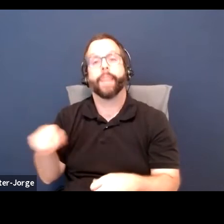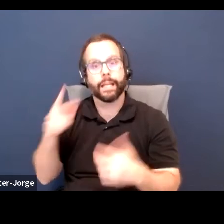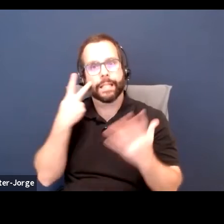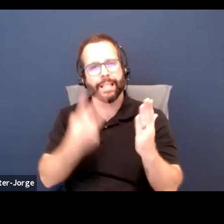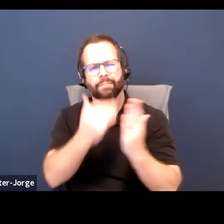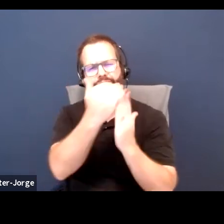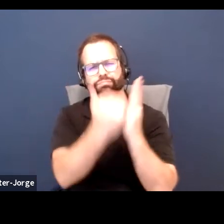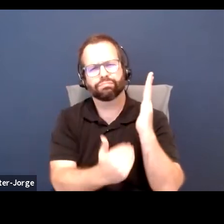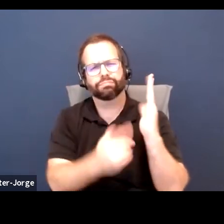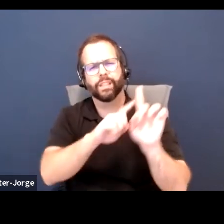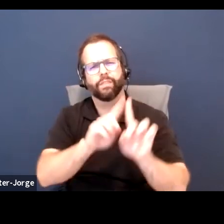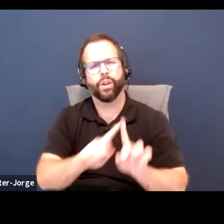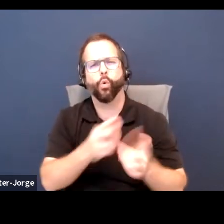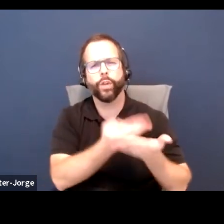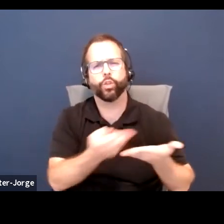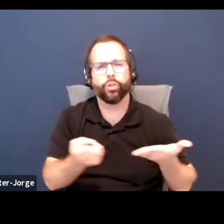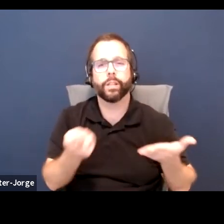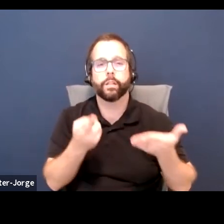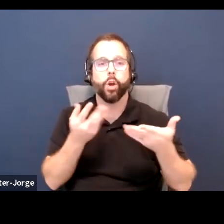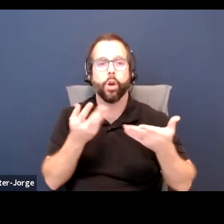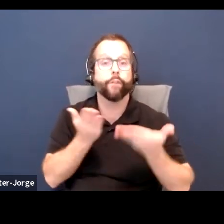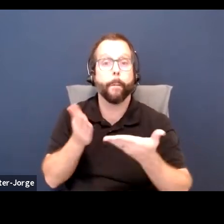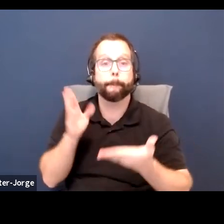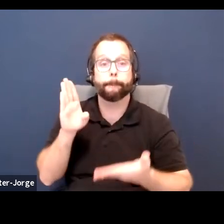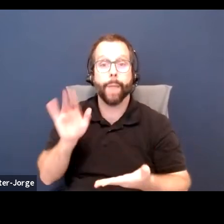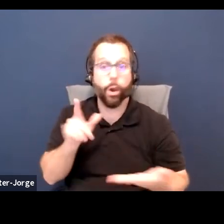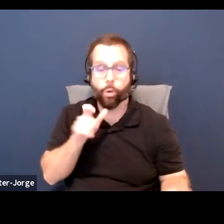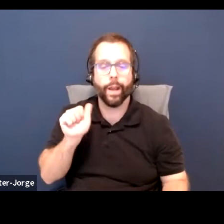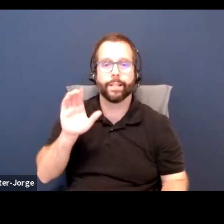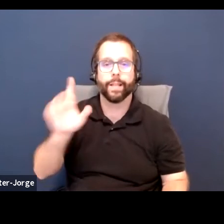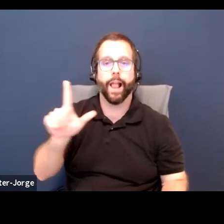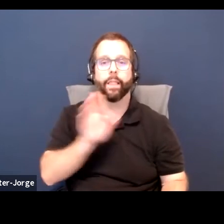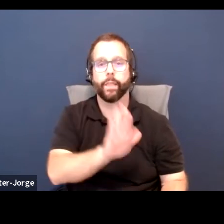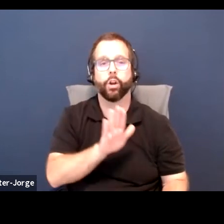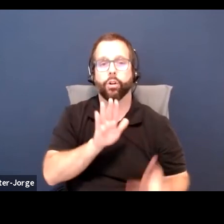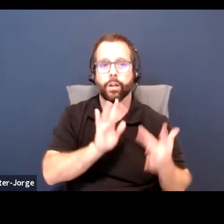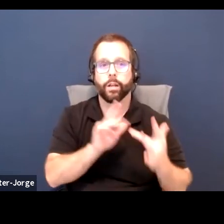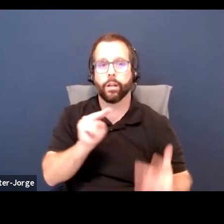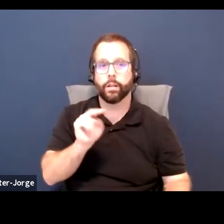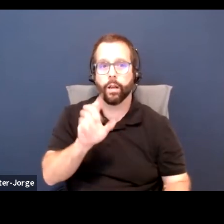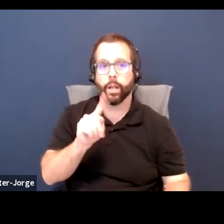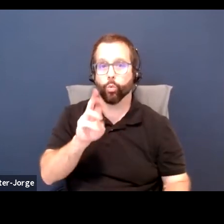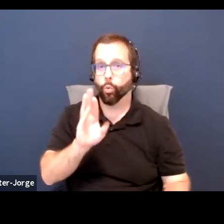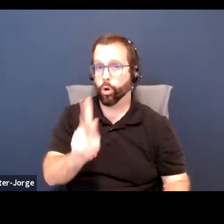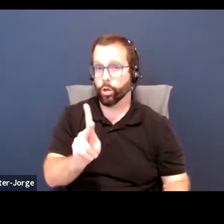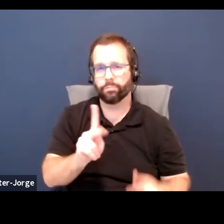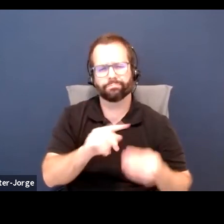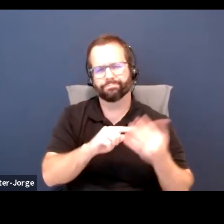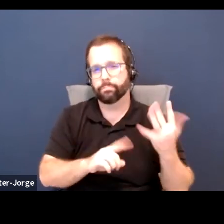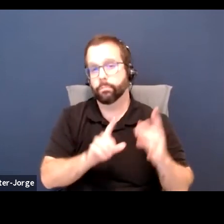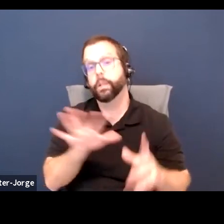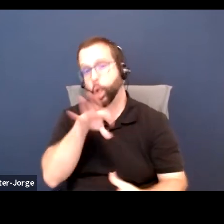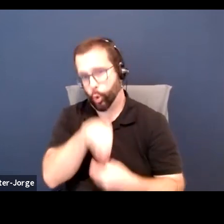ACL's disability networks and programs, including, of course, SILS. We've also worked closely with